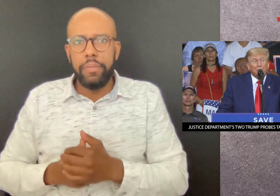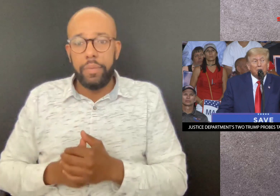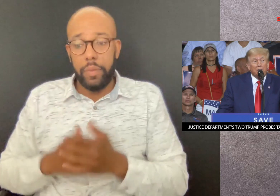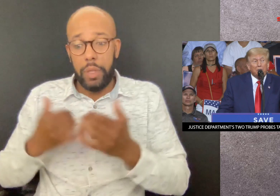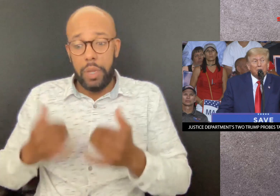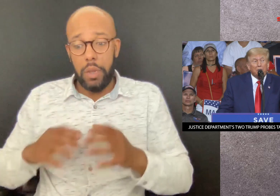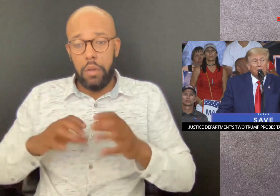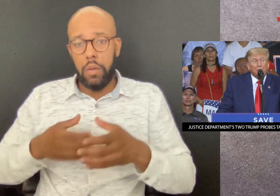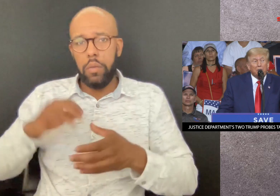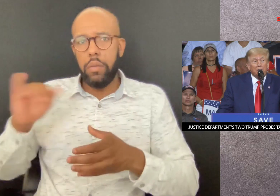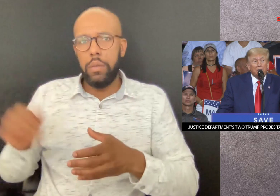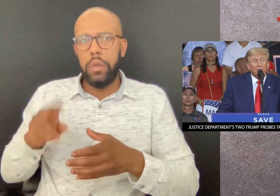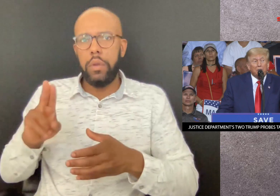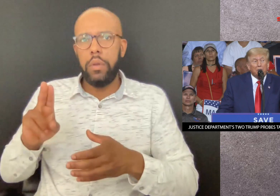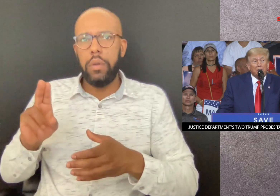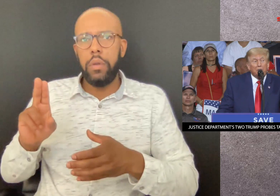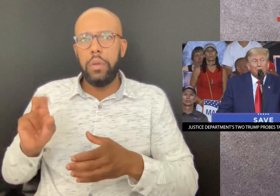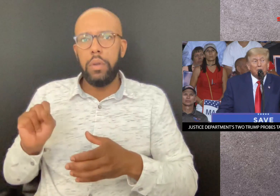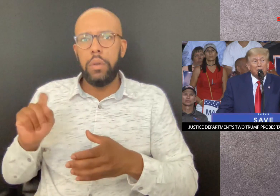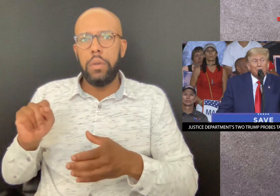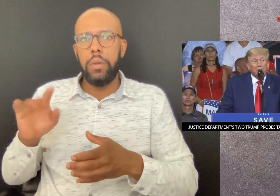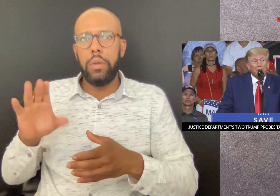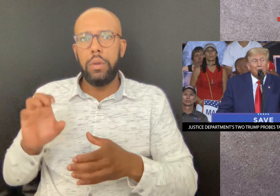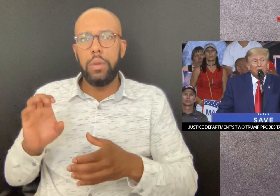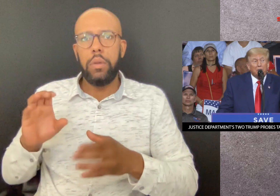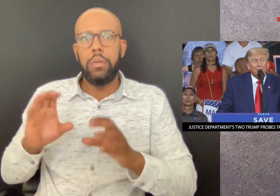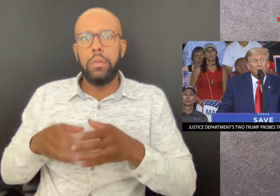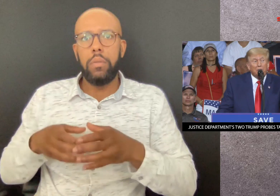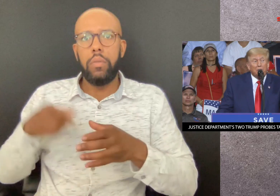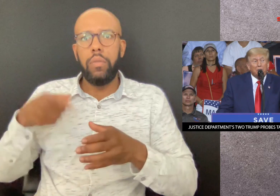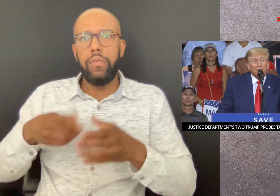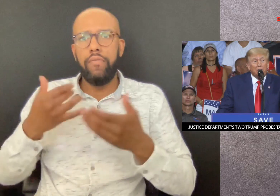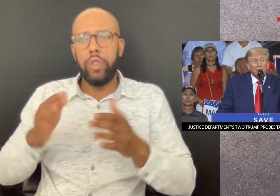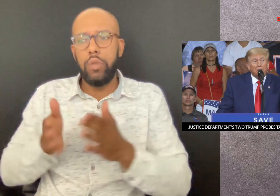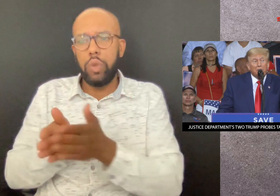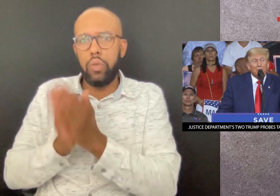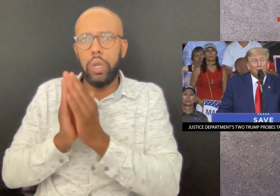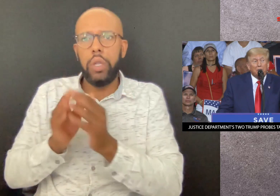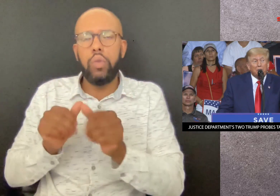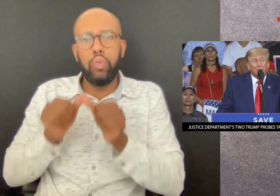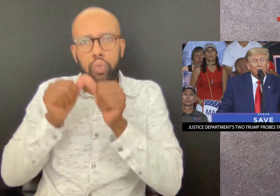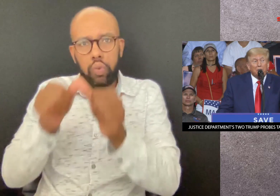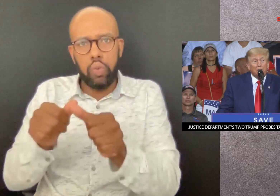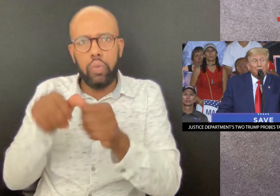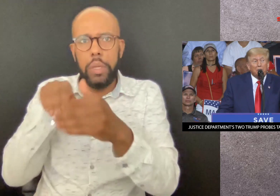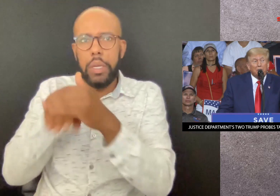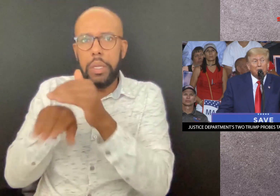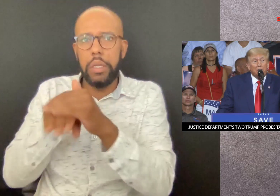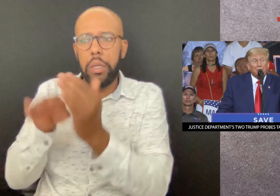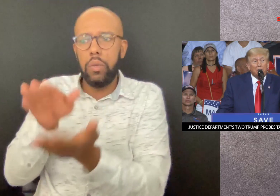the justice department has requested continued access to the documents in that case